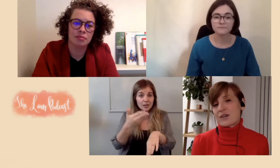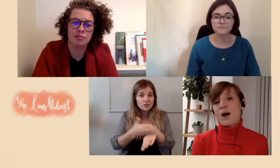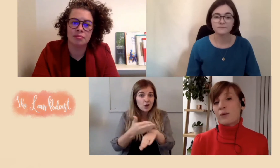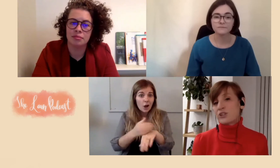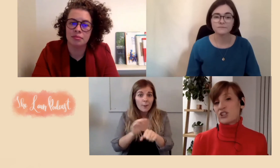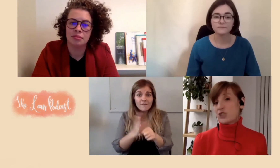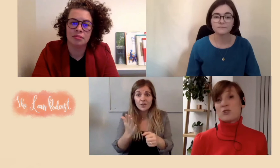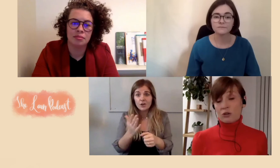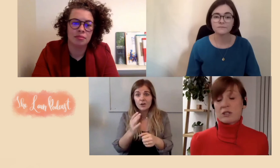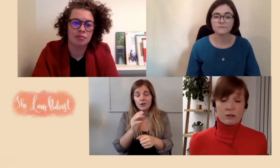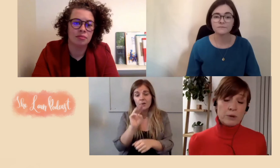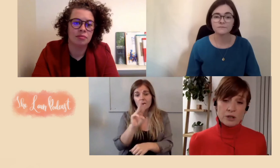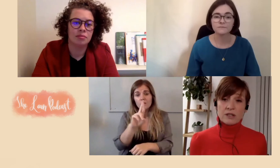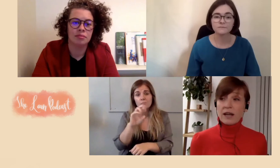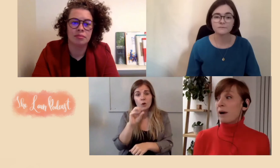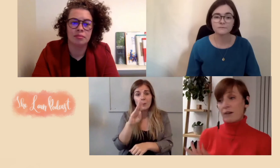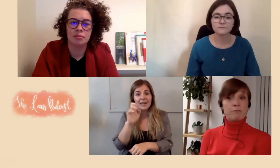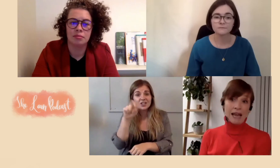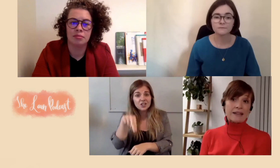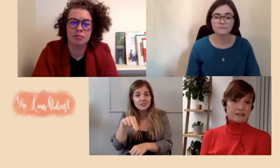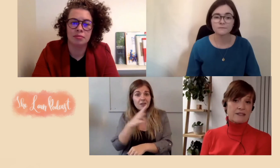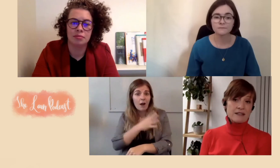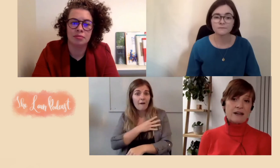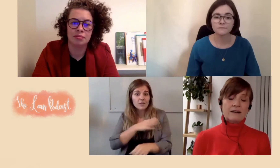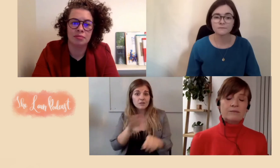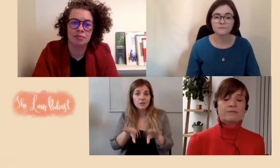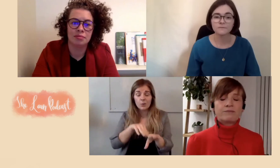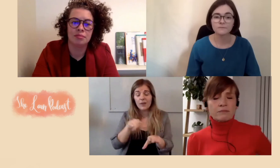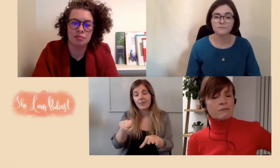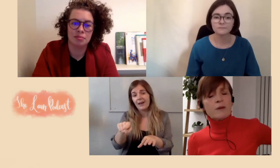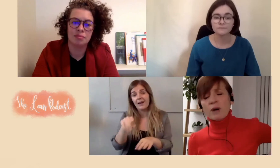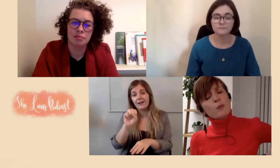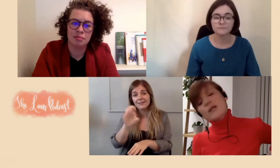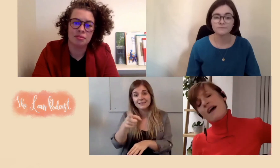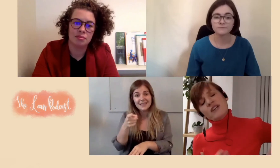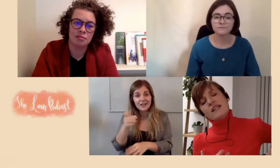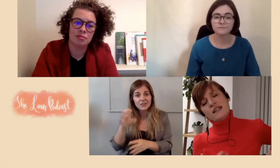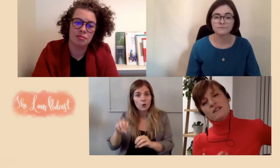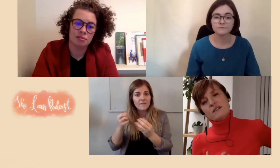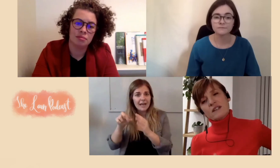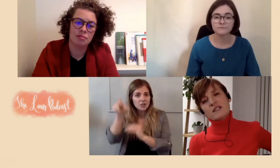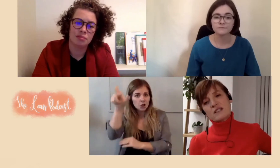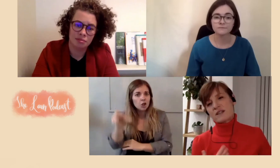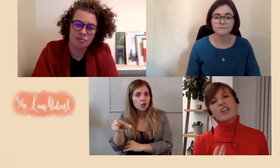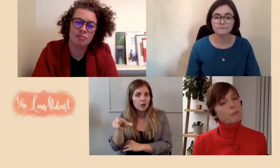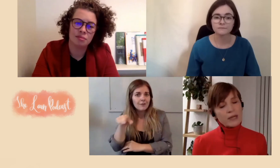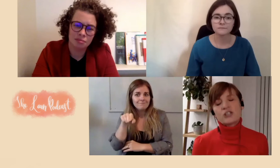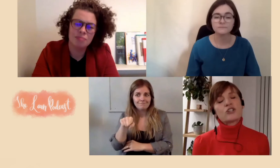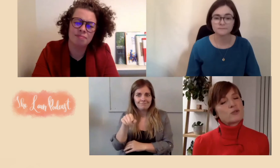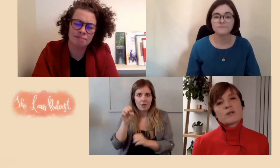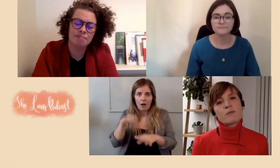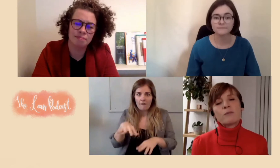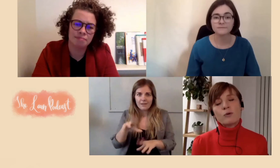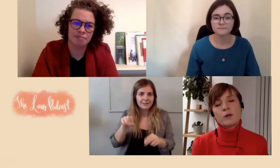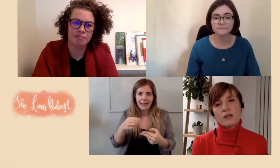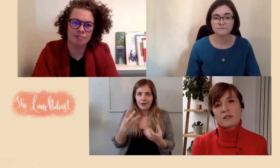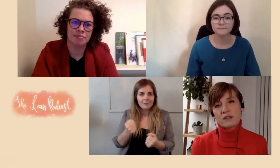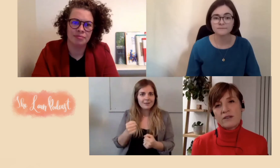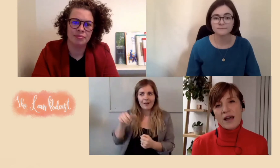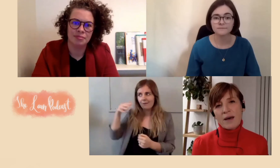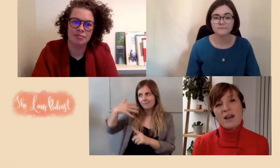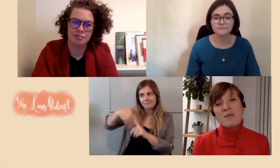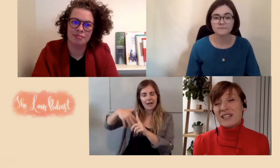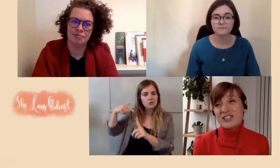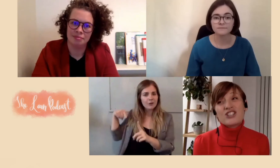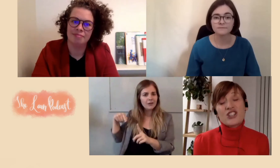for example, a probation officer's appointment with a child sex offender, I mean, that's a really obvious one. But I think those